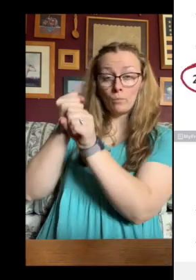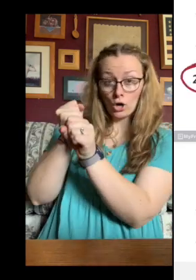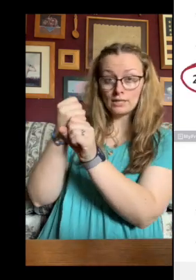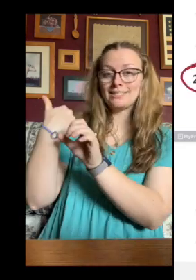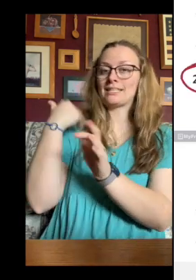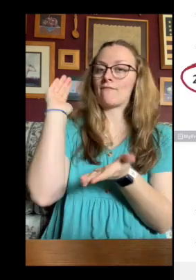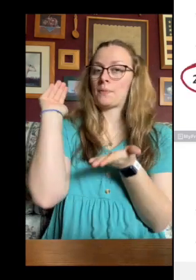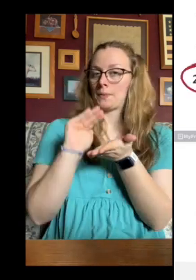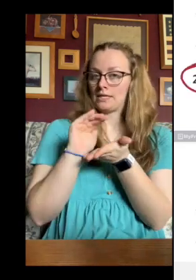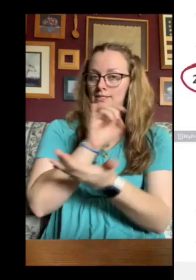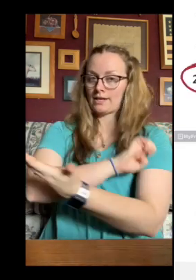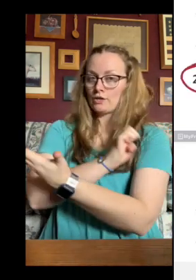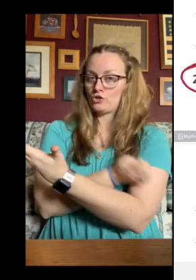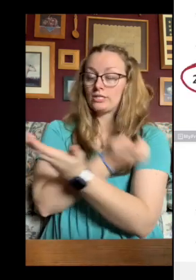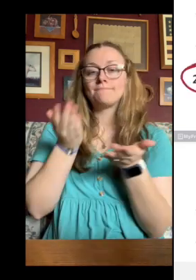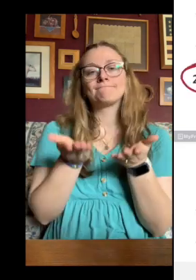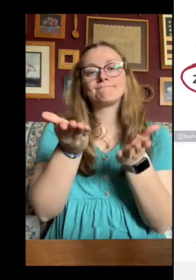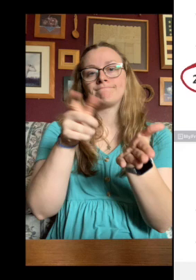this equation.